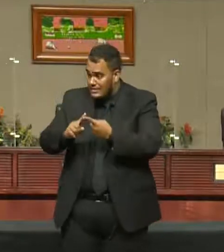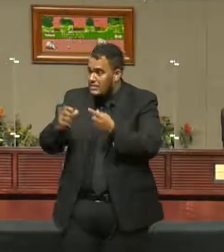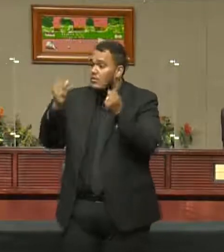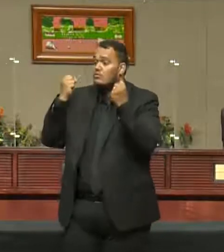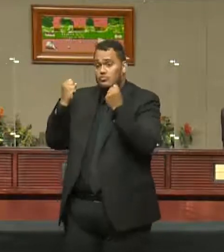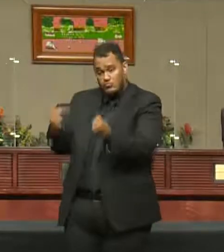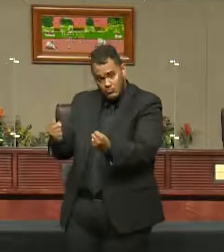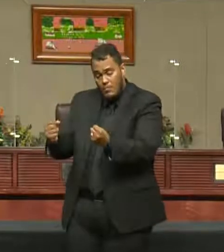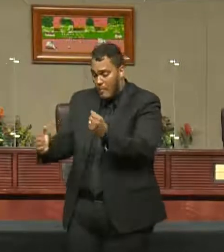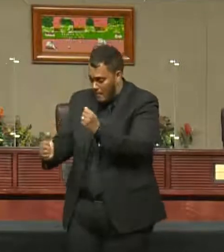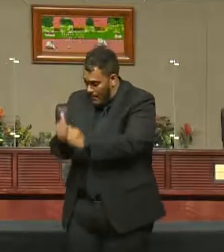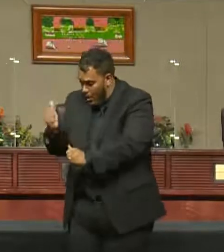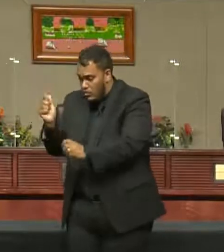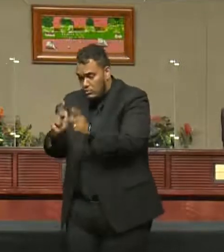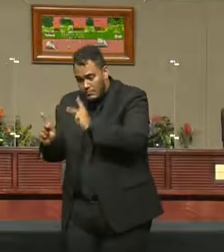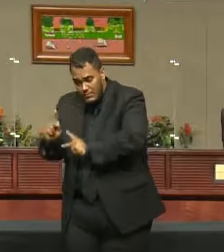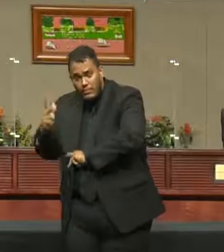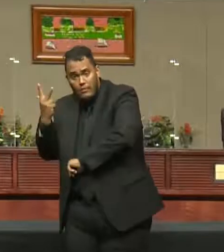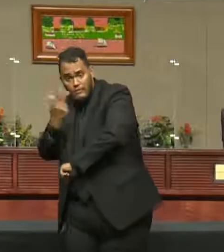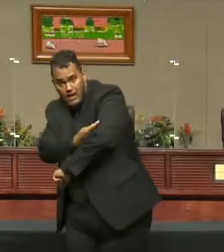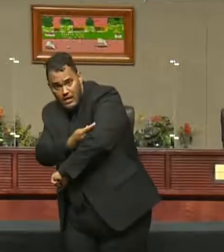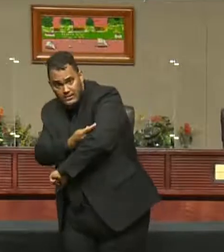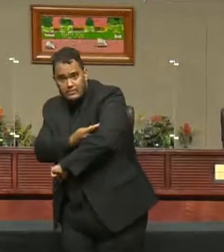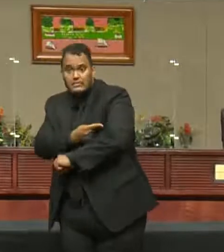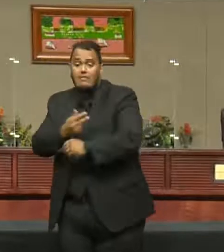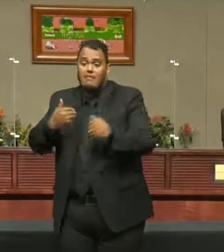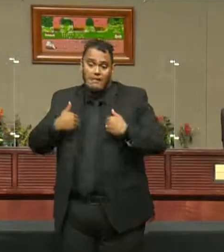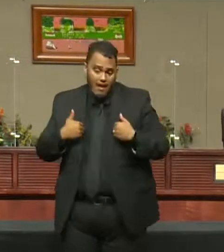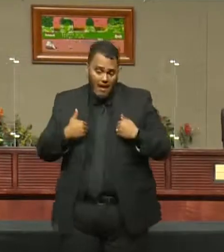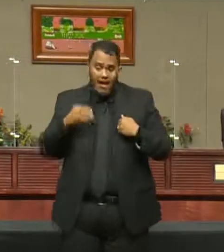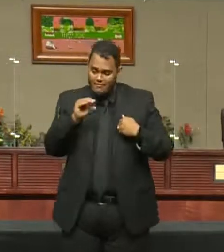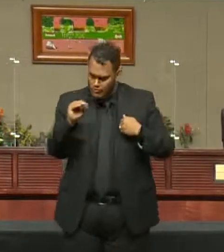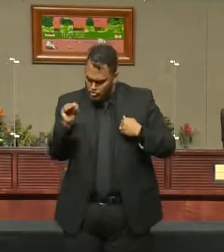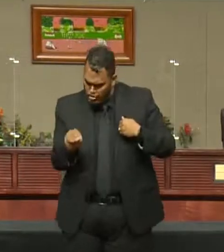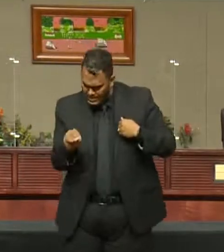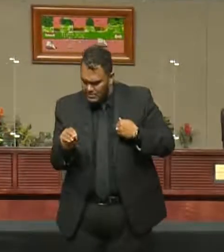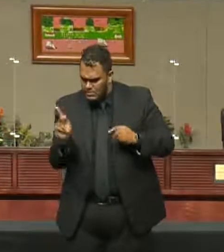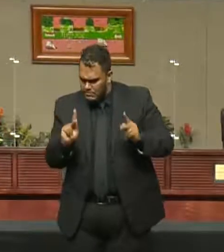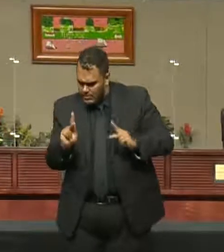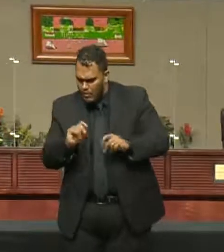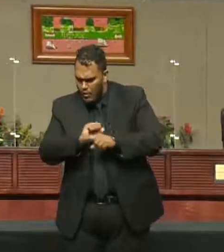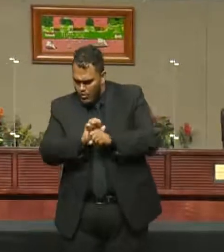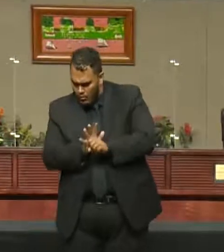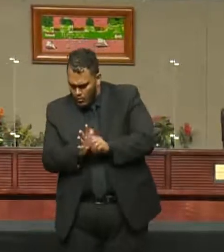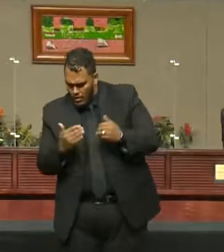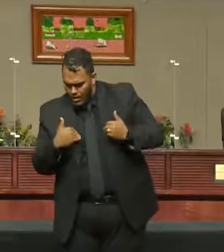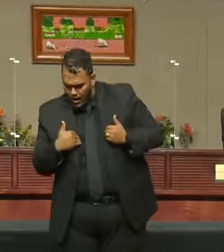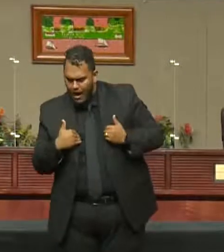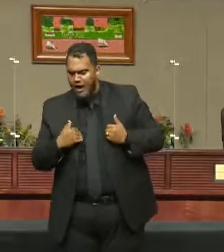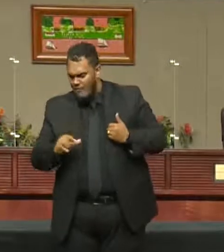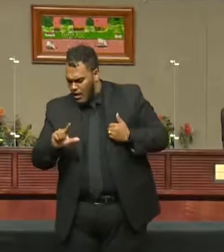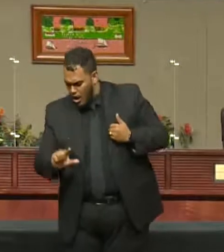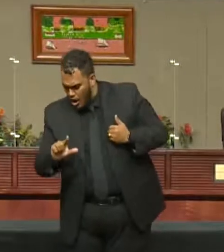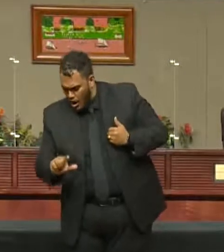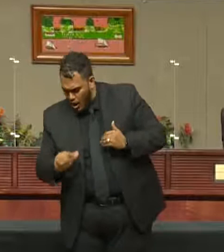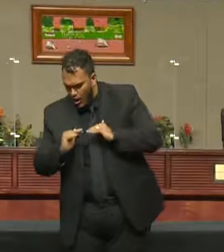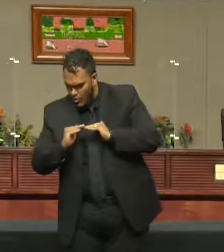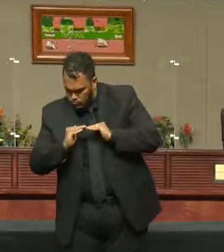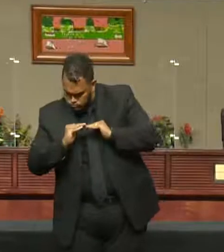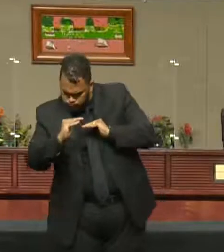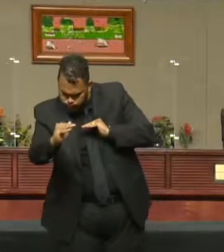low positivity rates on a consistent basis, then you can begin to perhaps relax some of